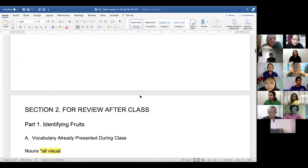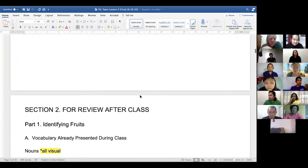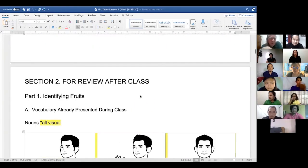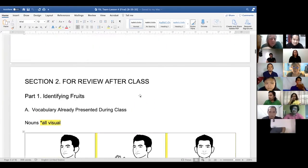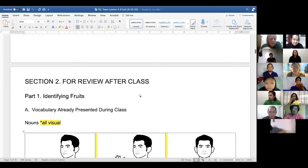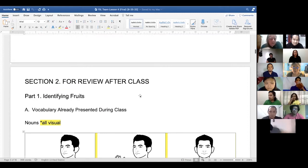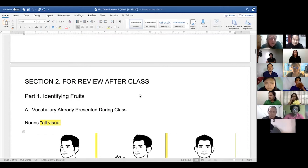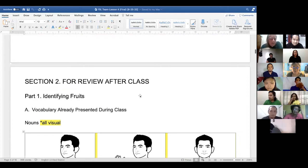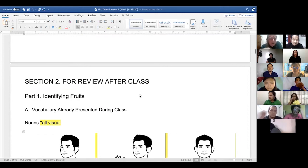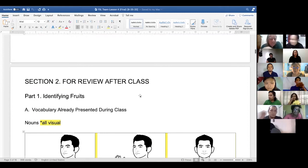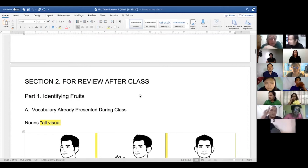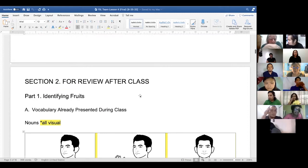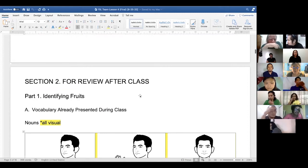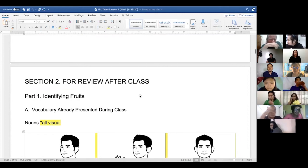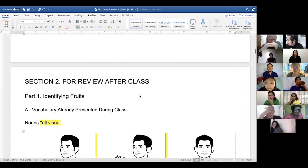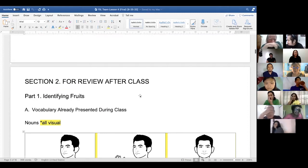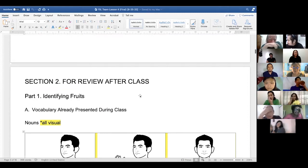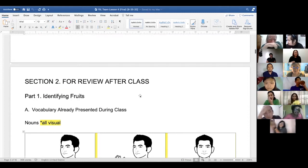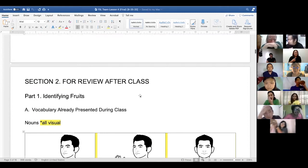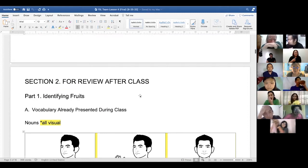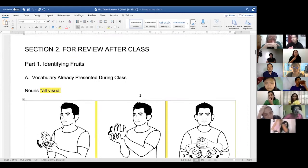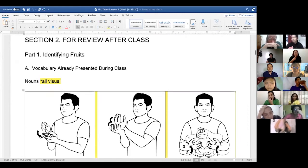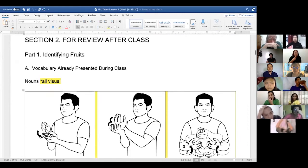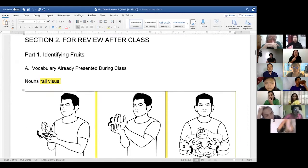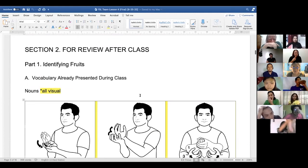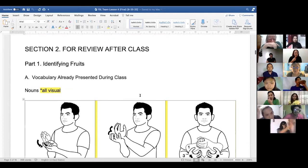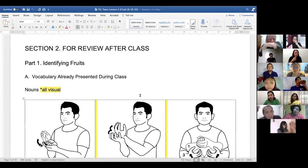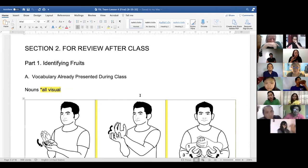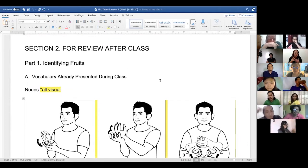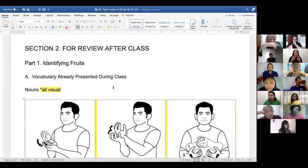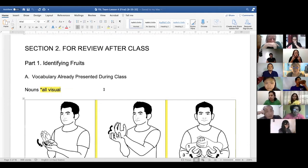So when you say all visual, what do you mean?